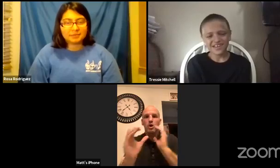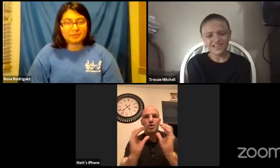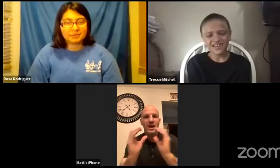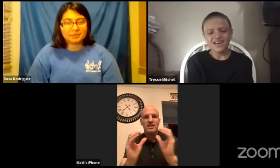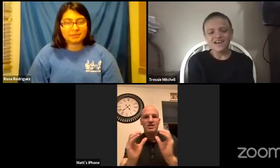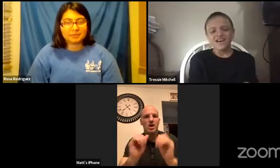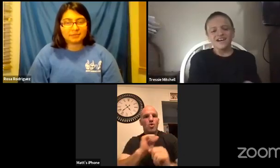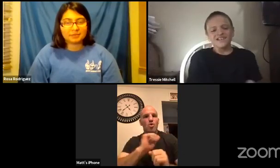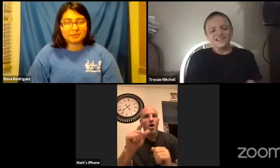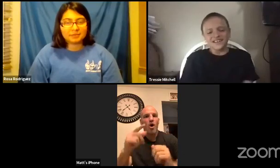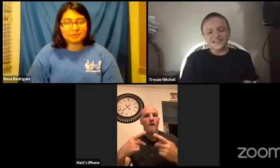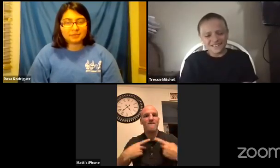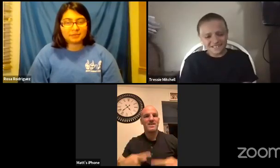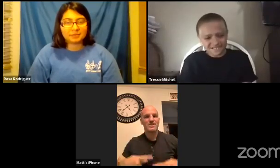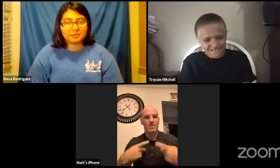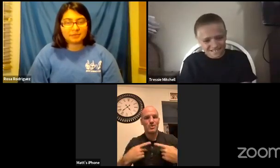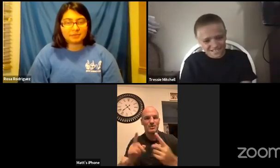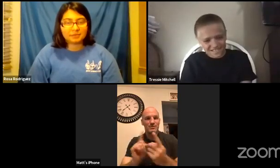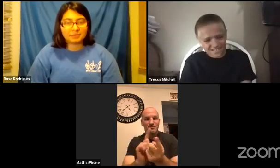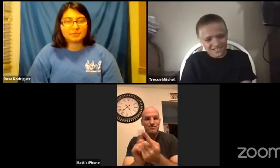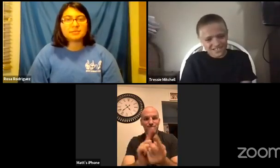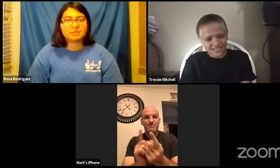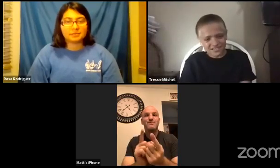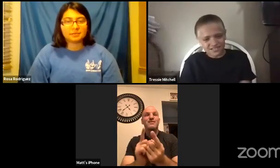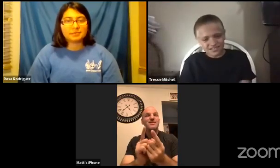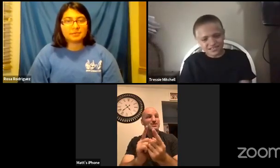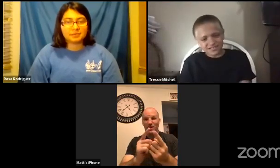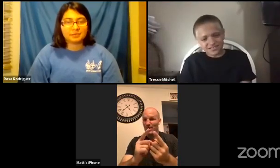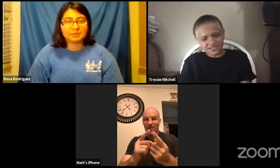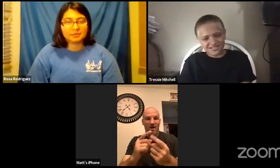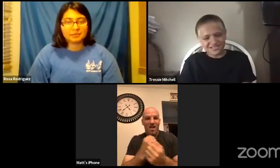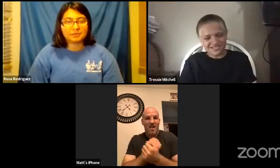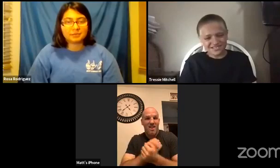I just remember, okay, this is how it works. And I finally